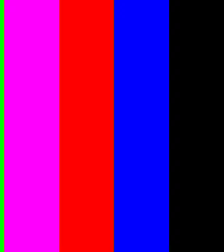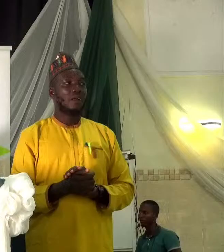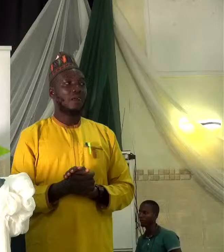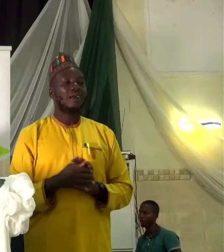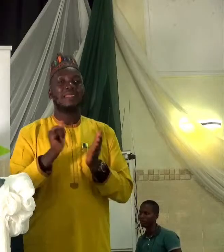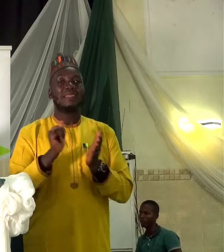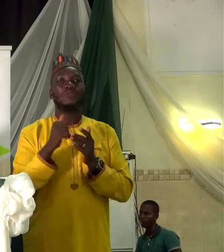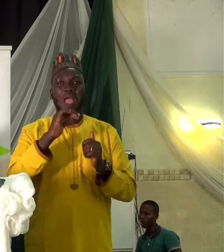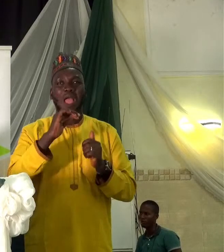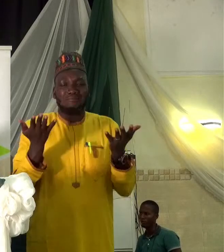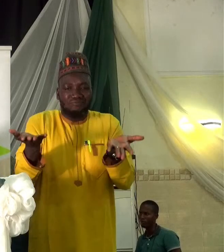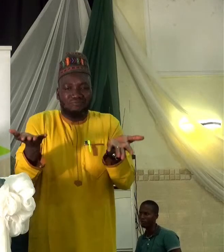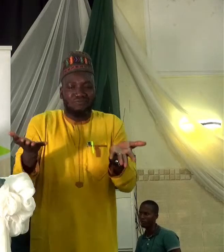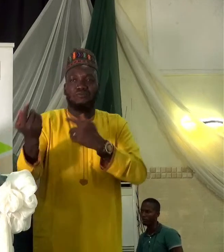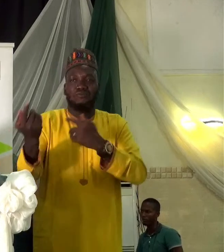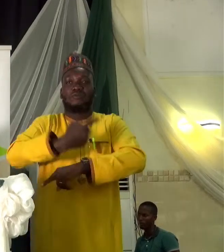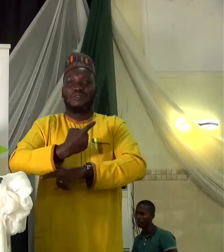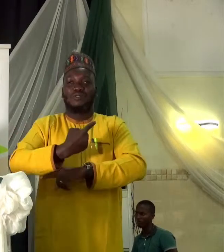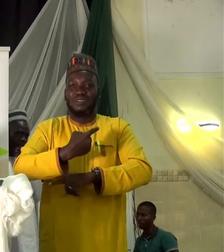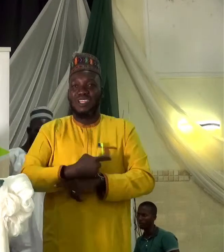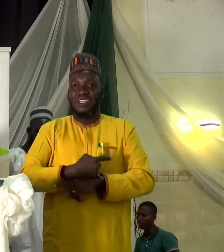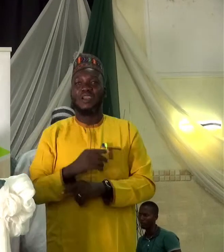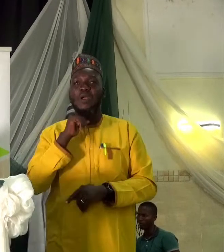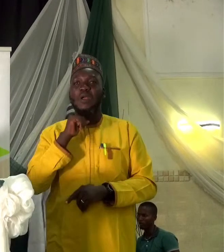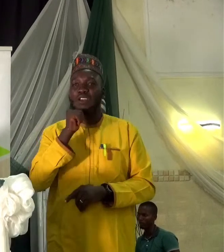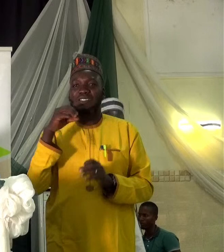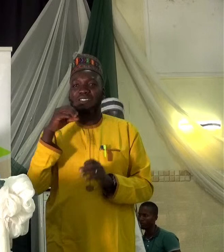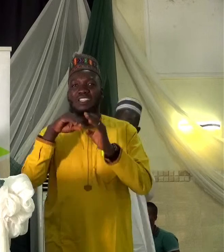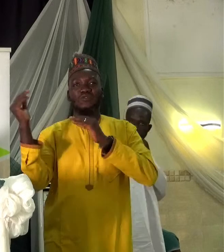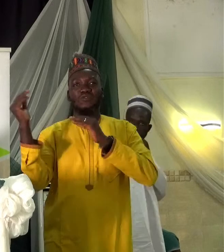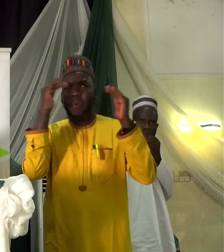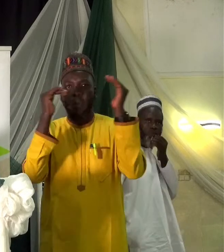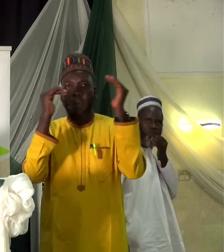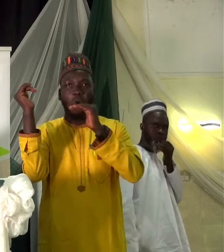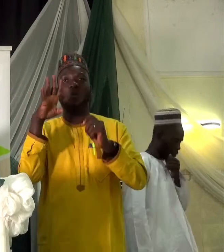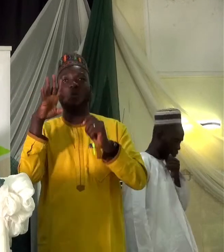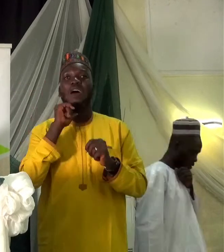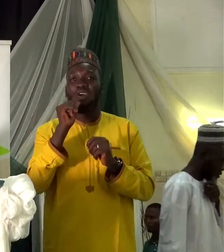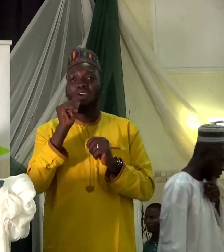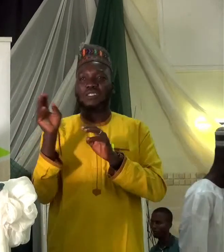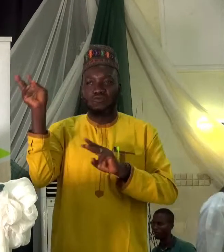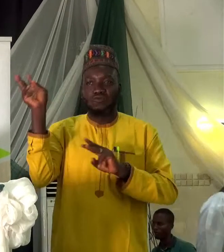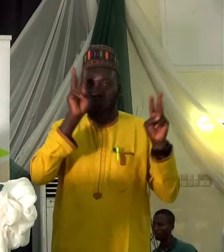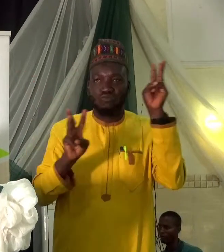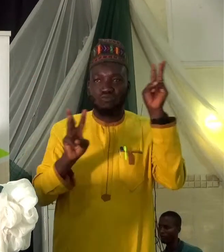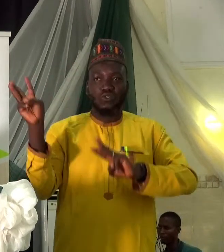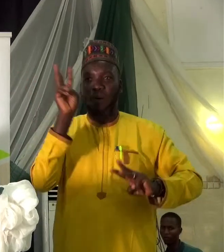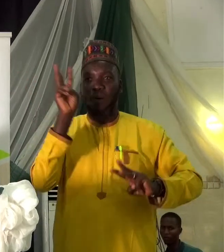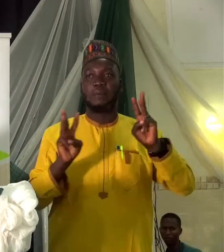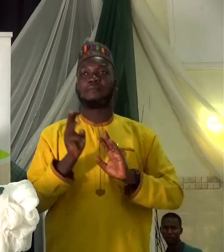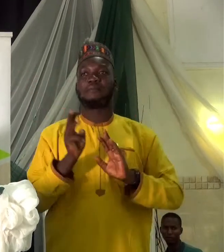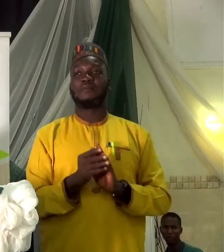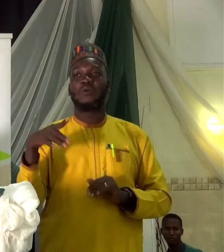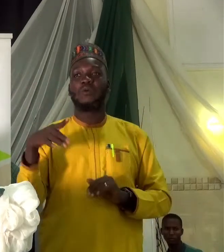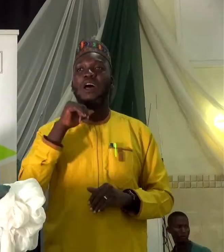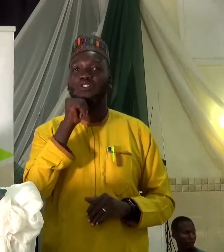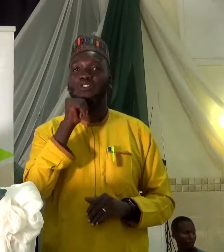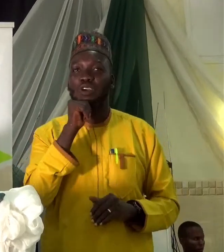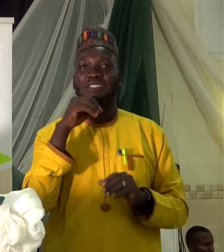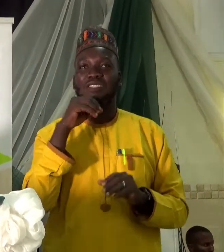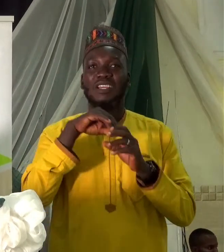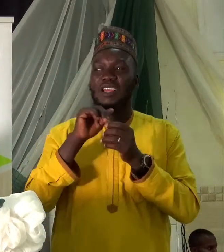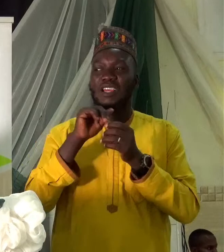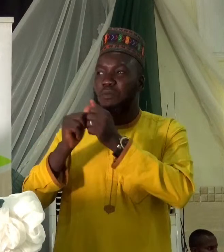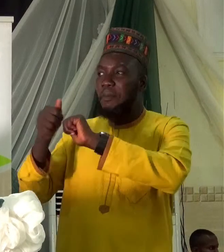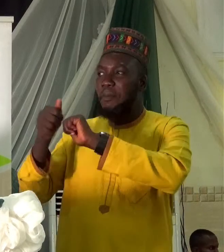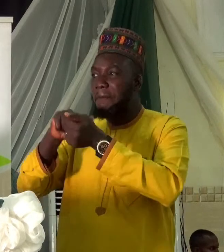Mbẹ́ a sì nínú ogun a sì nínú wàhálà alhamdulilah a sì nínú ìdààmú